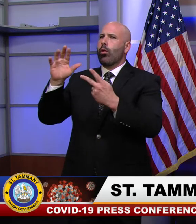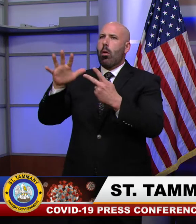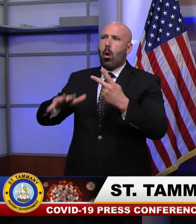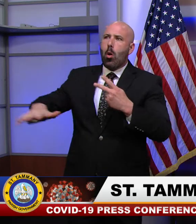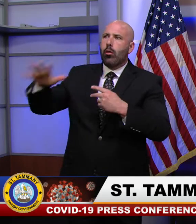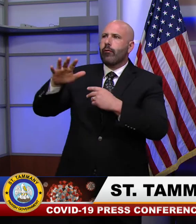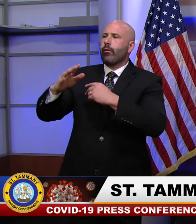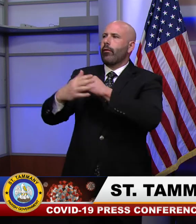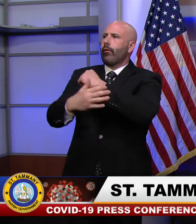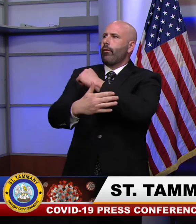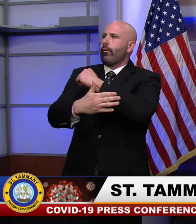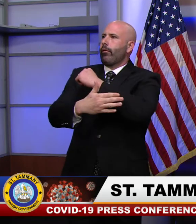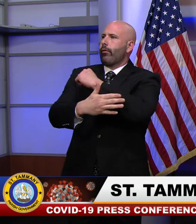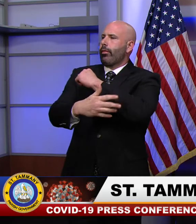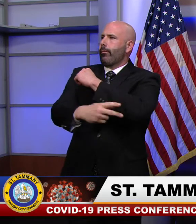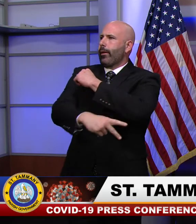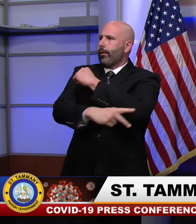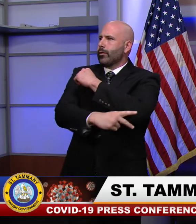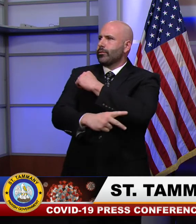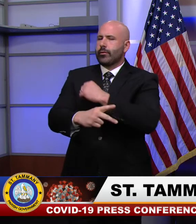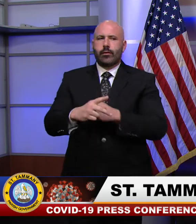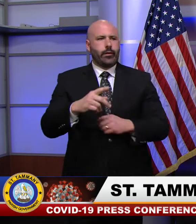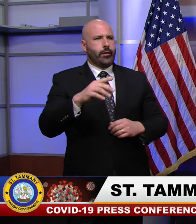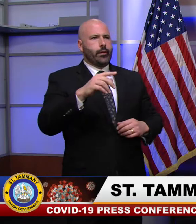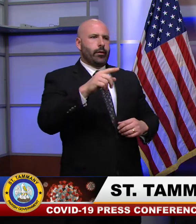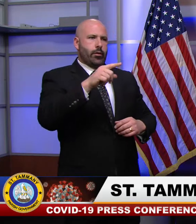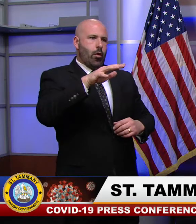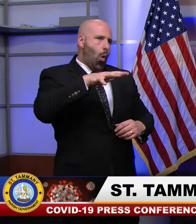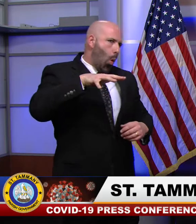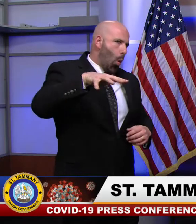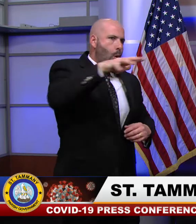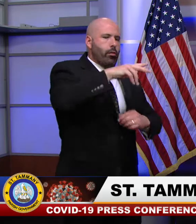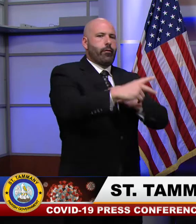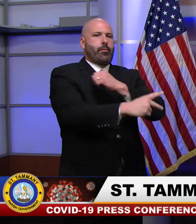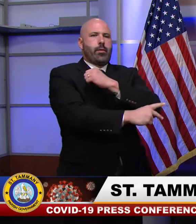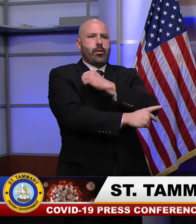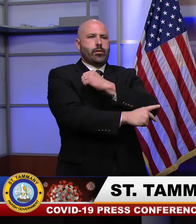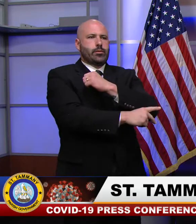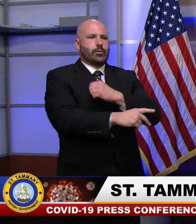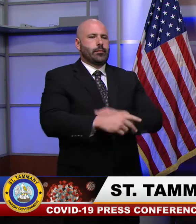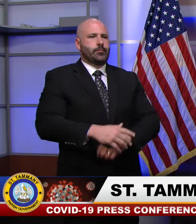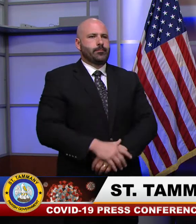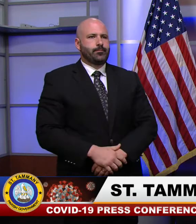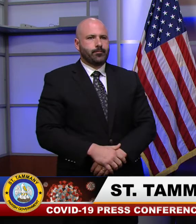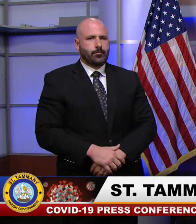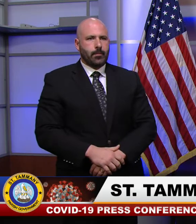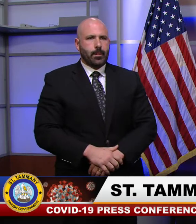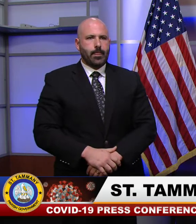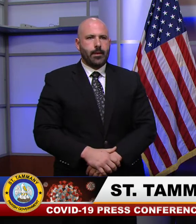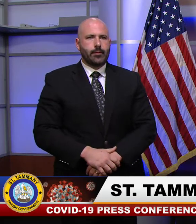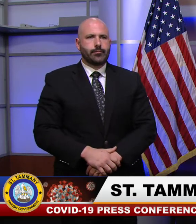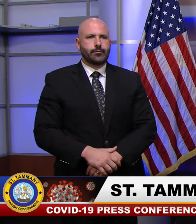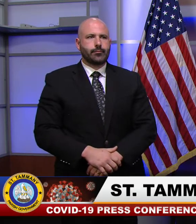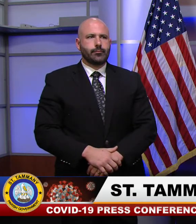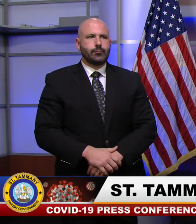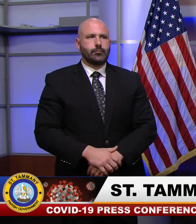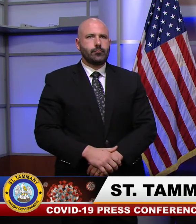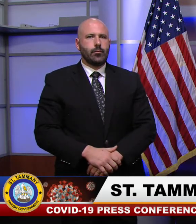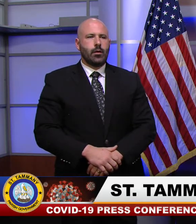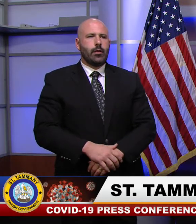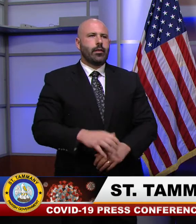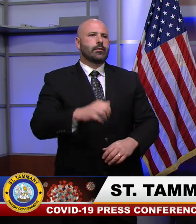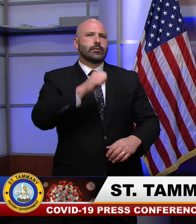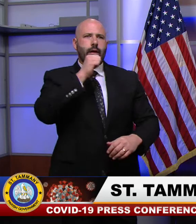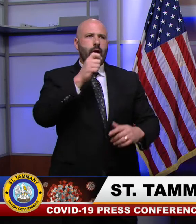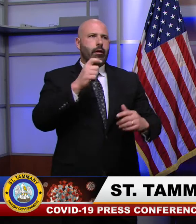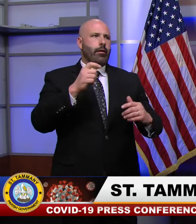parish? Well, they're coming from all over the parish. You know, we don't have the high concentration in one